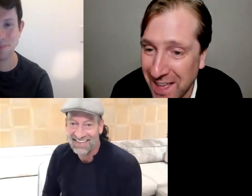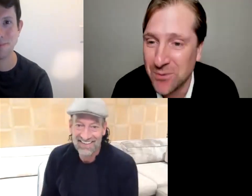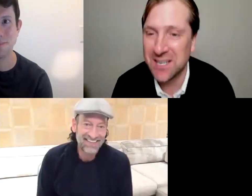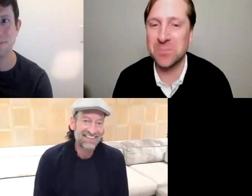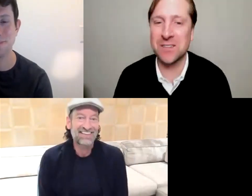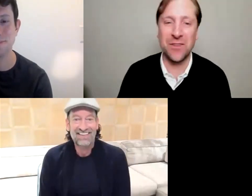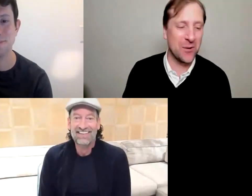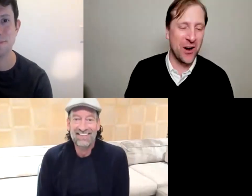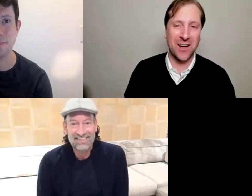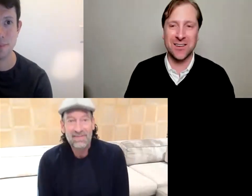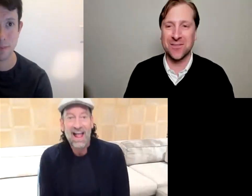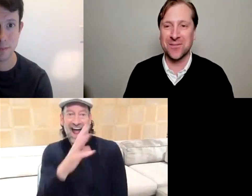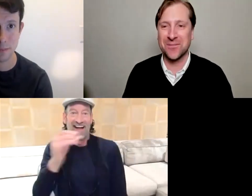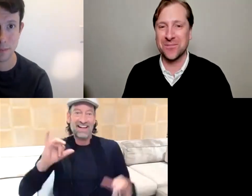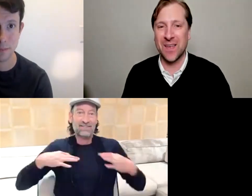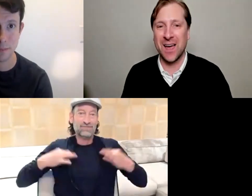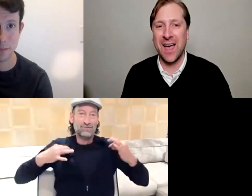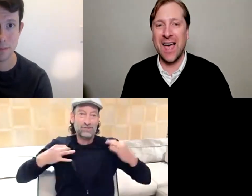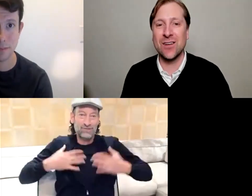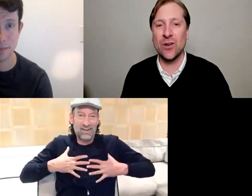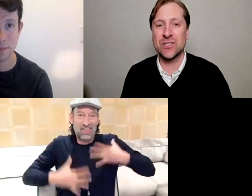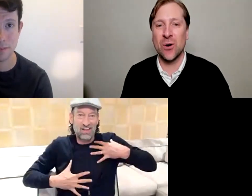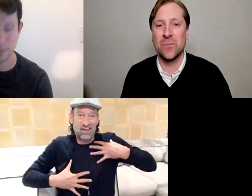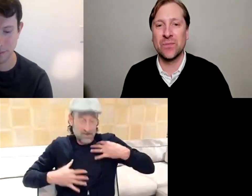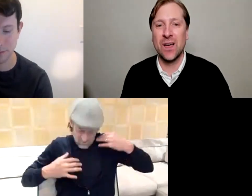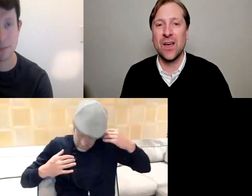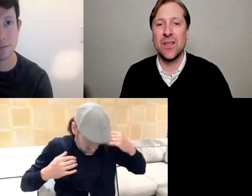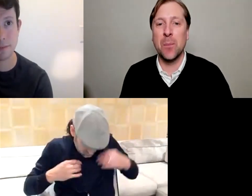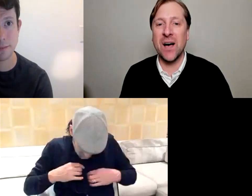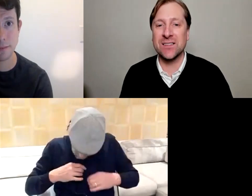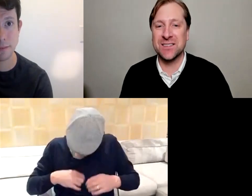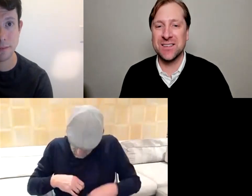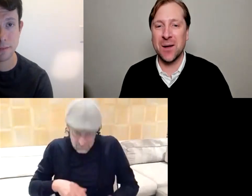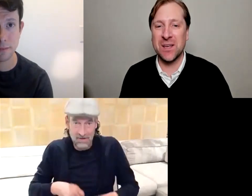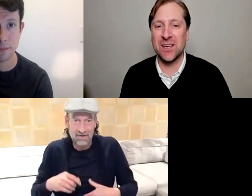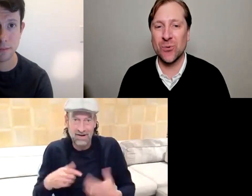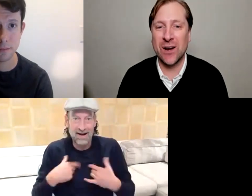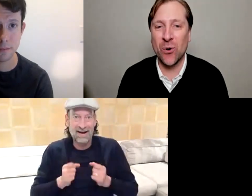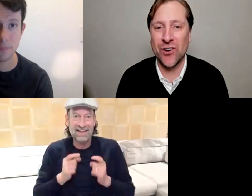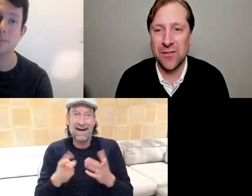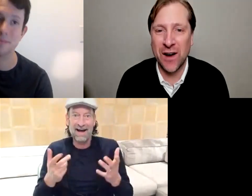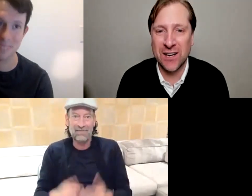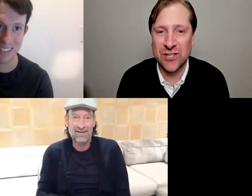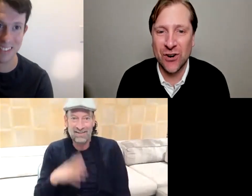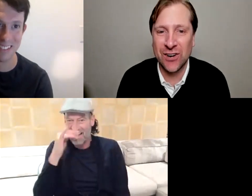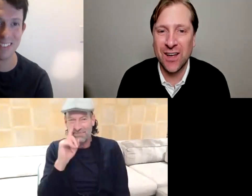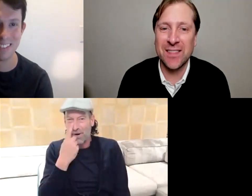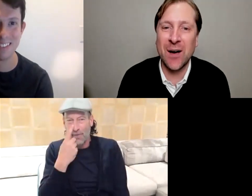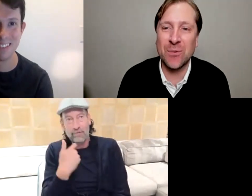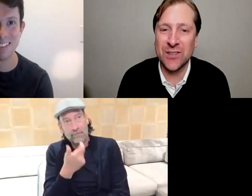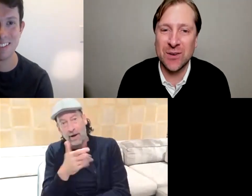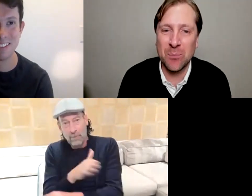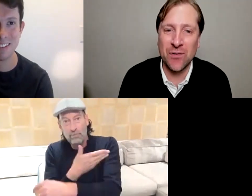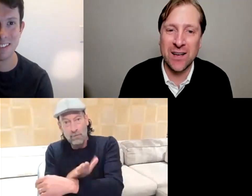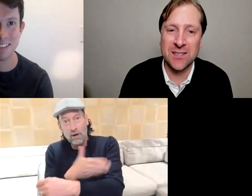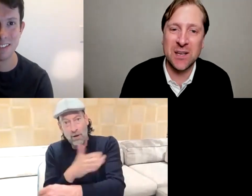improvisation. And that was kept in the final product. And also the buttons not being in the right order on Frank's shirt, that